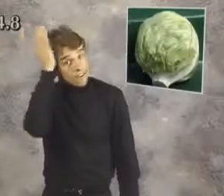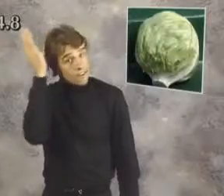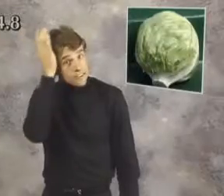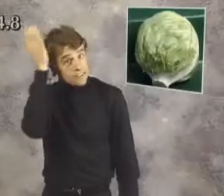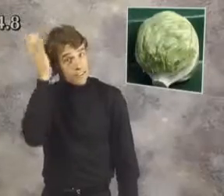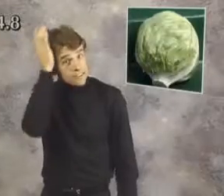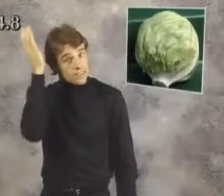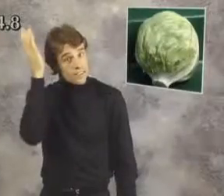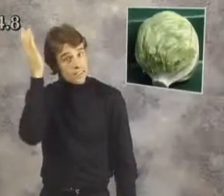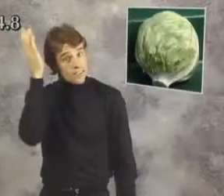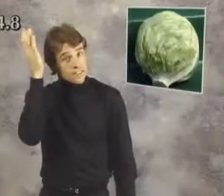Lettuce.